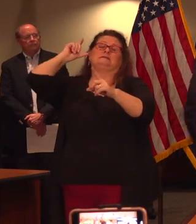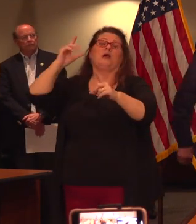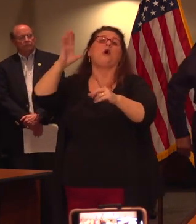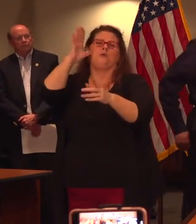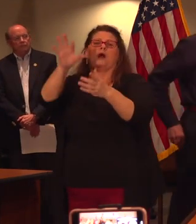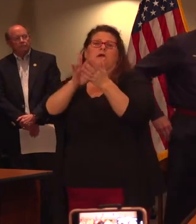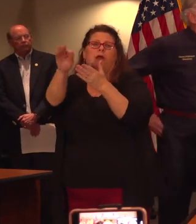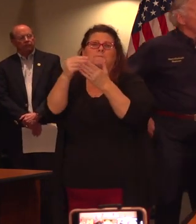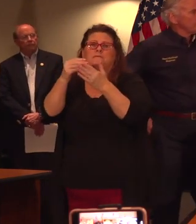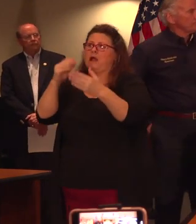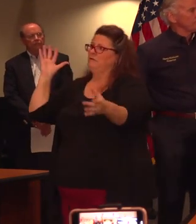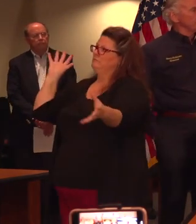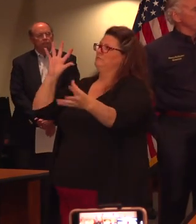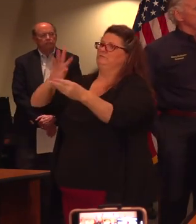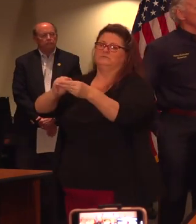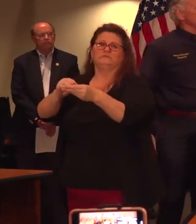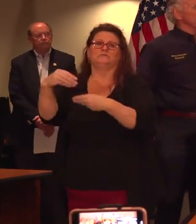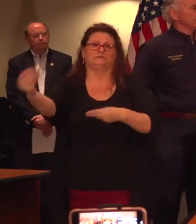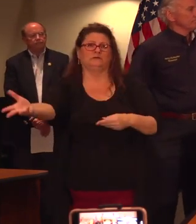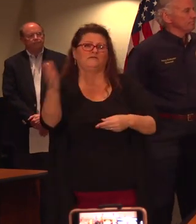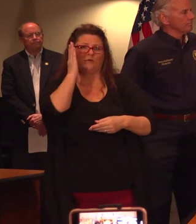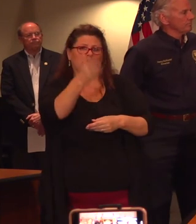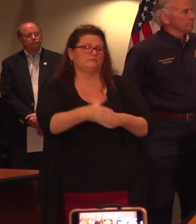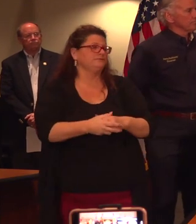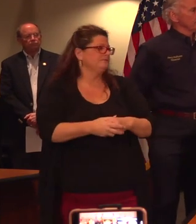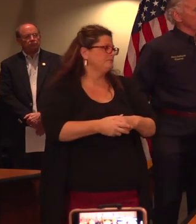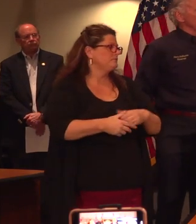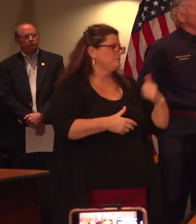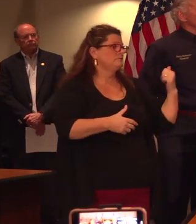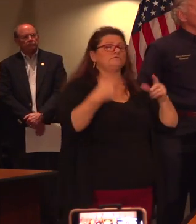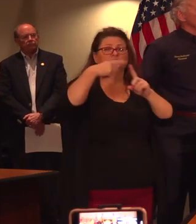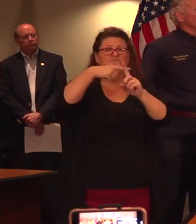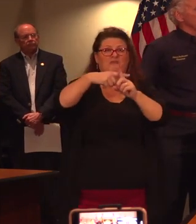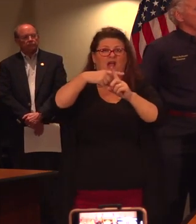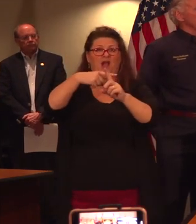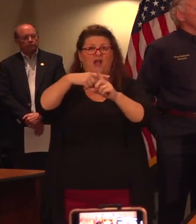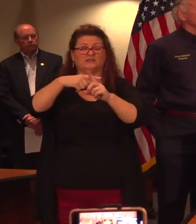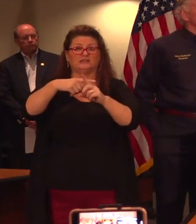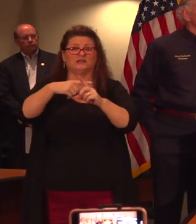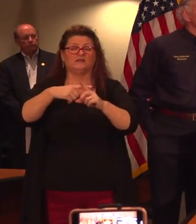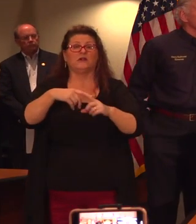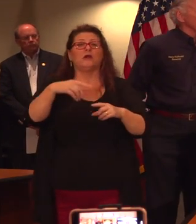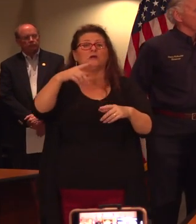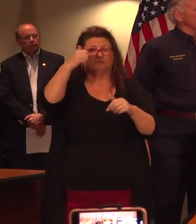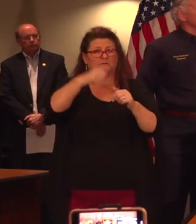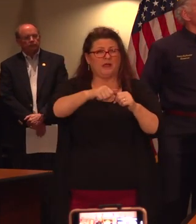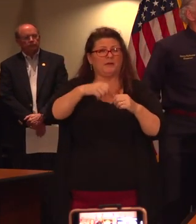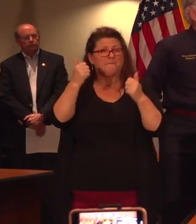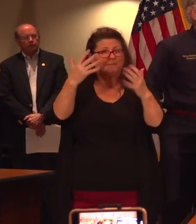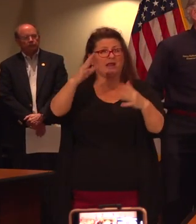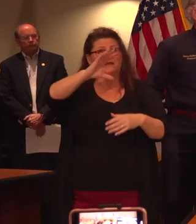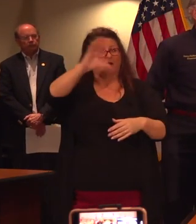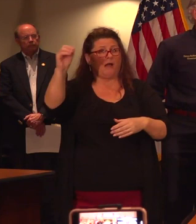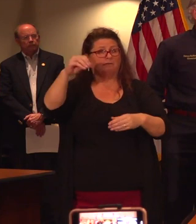down. One of the positives that we have as well is many of our companies are international companies. And so we have companies in